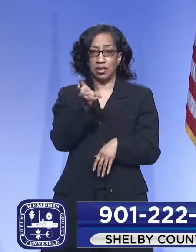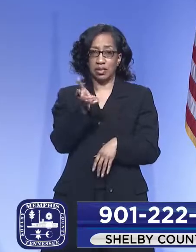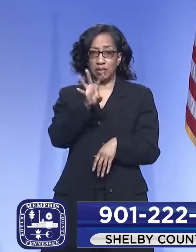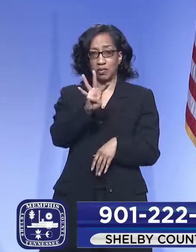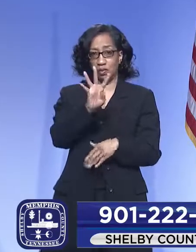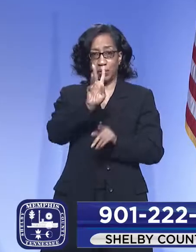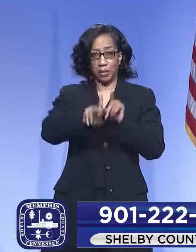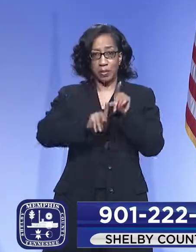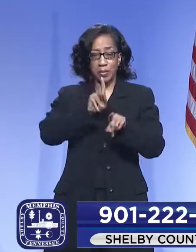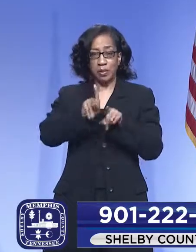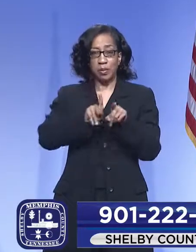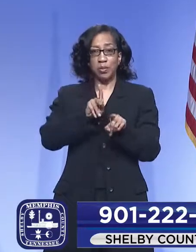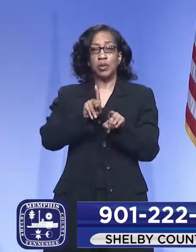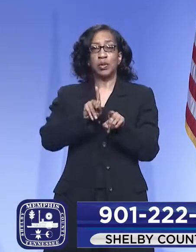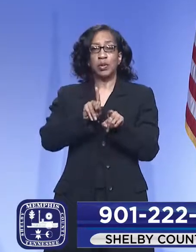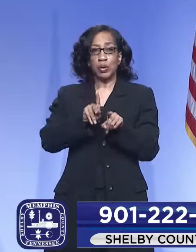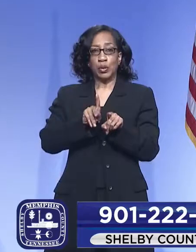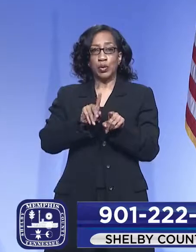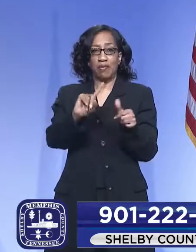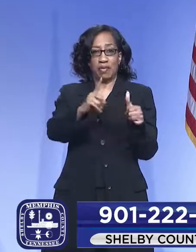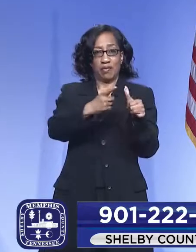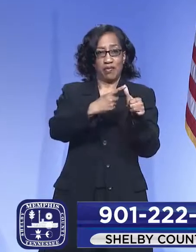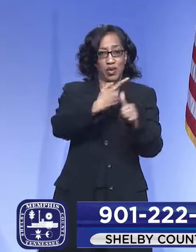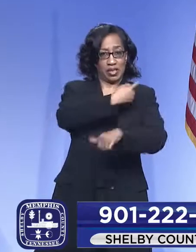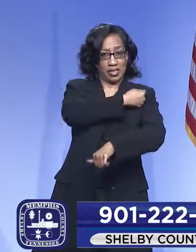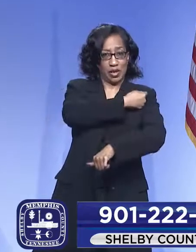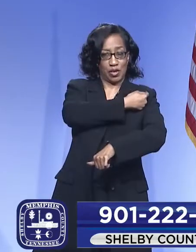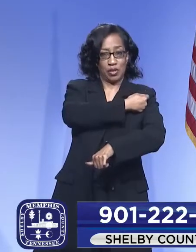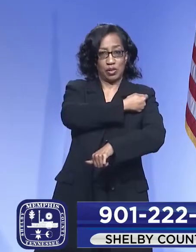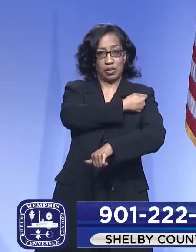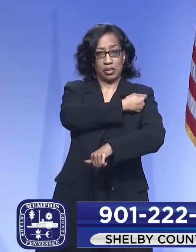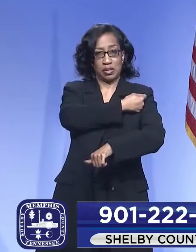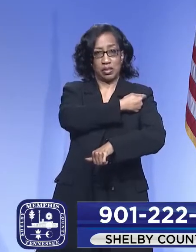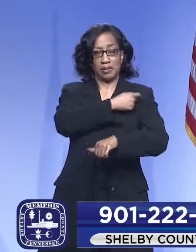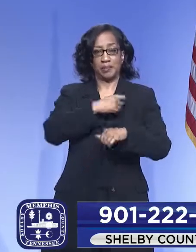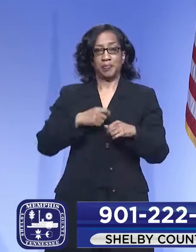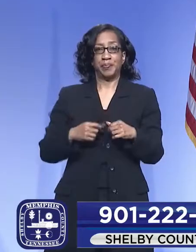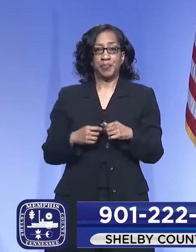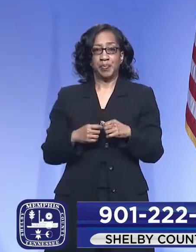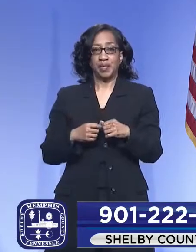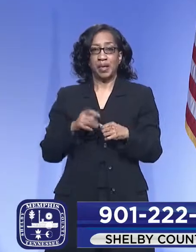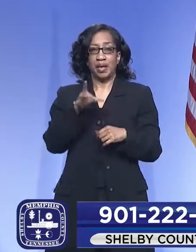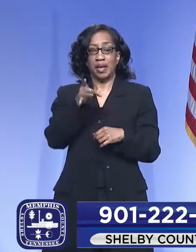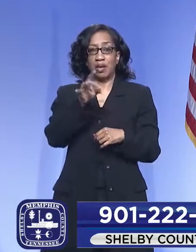185,864 people who have had a first dose of a two-dose series, and